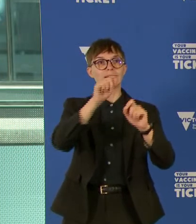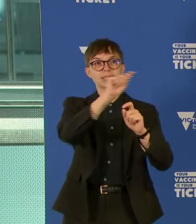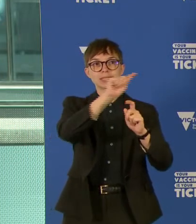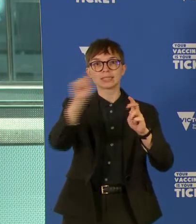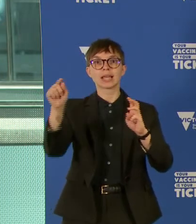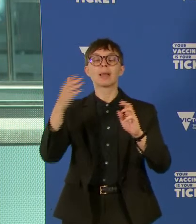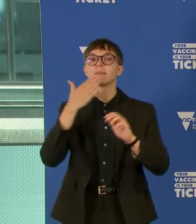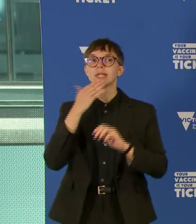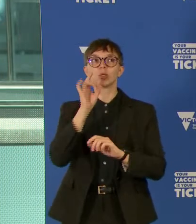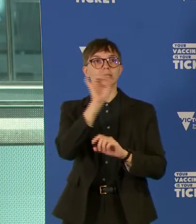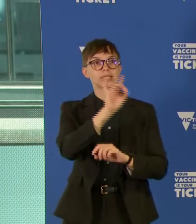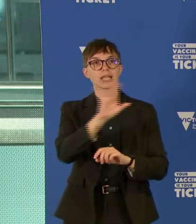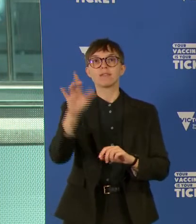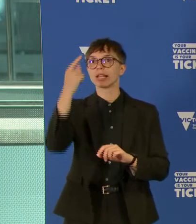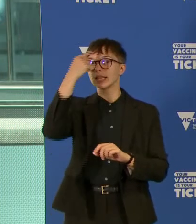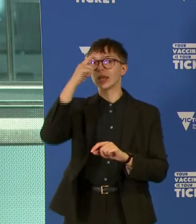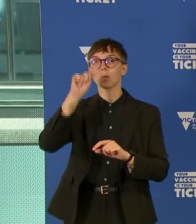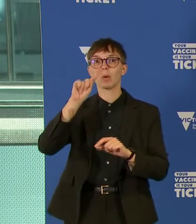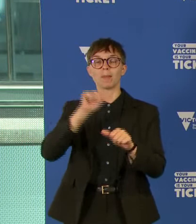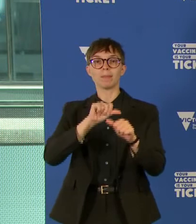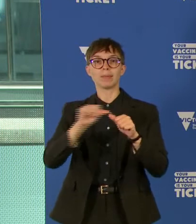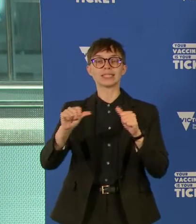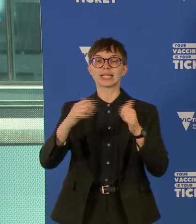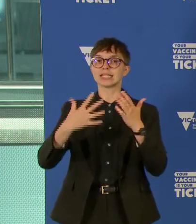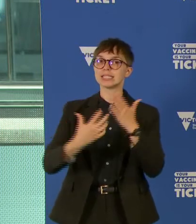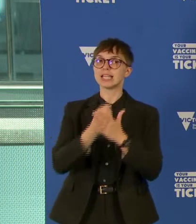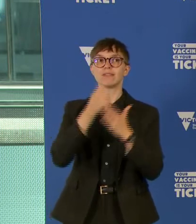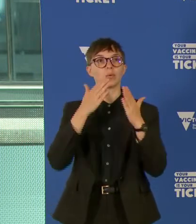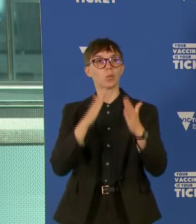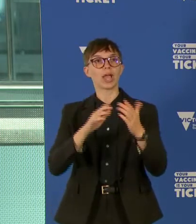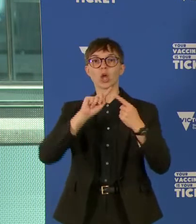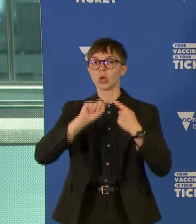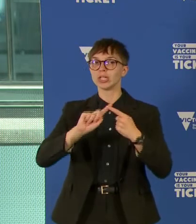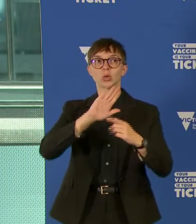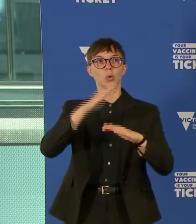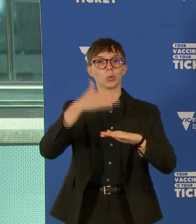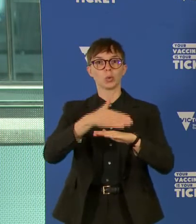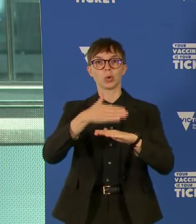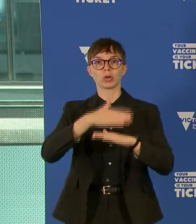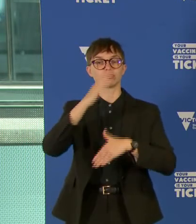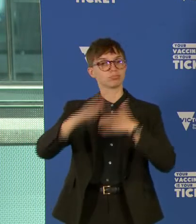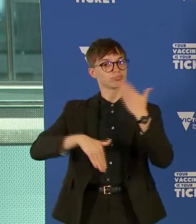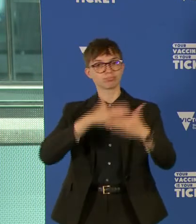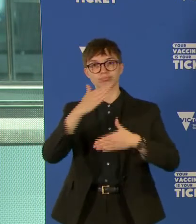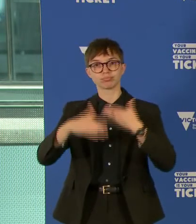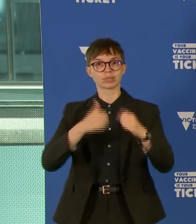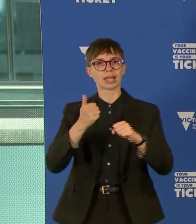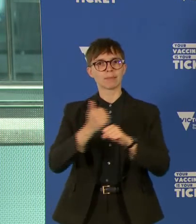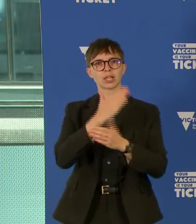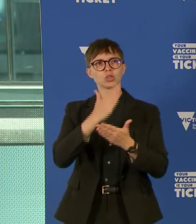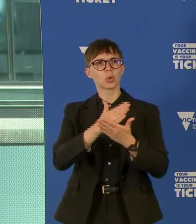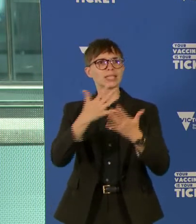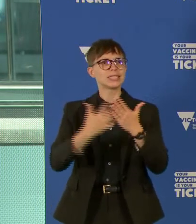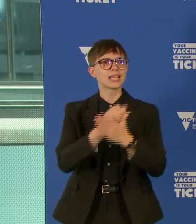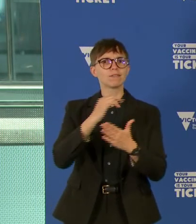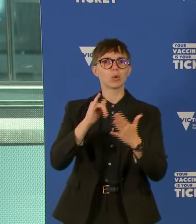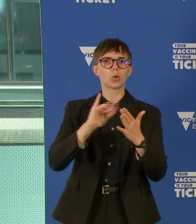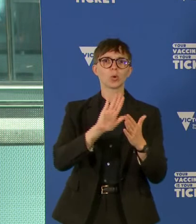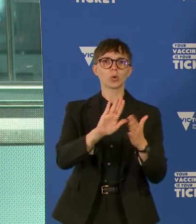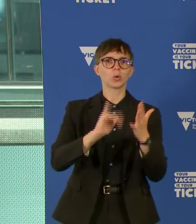safety management of running a COVID-safe workplace, that protocols around testing are in